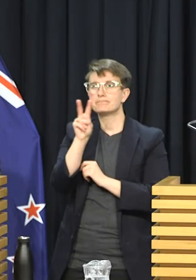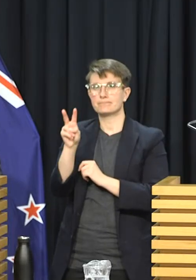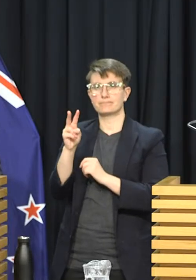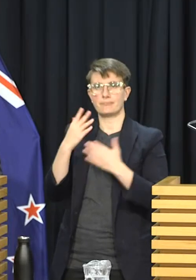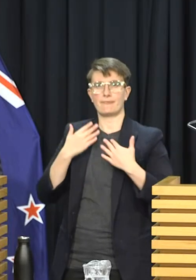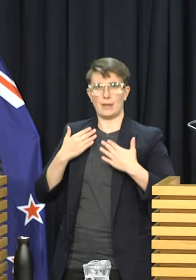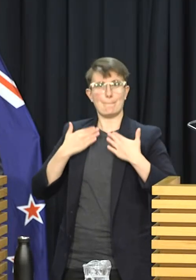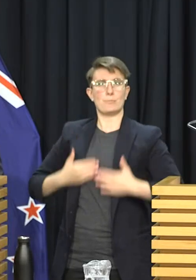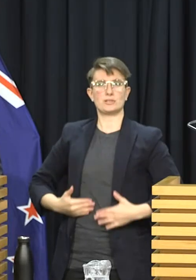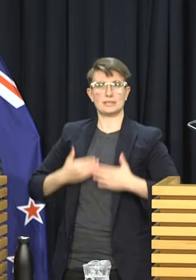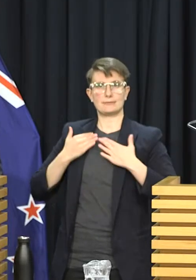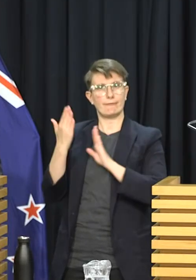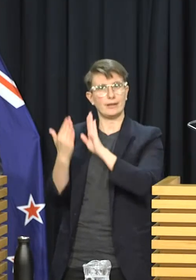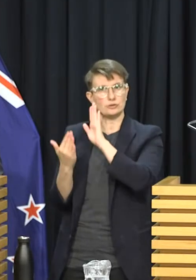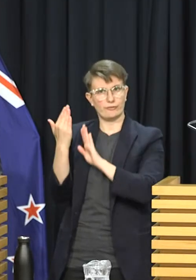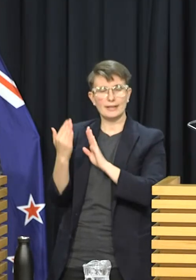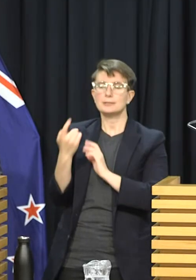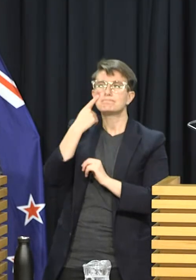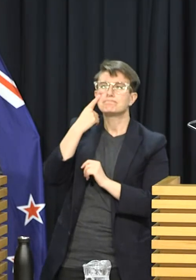facilities.